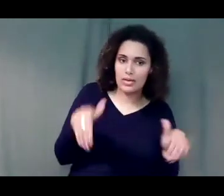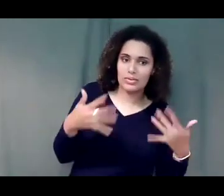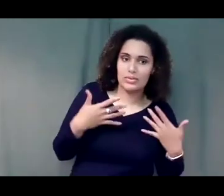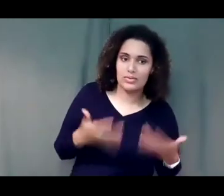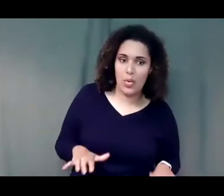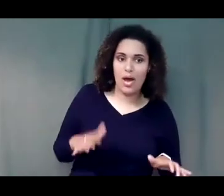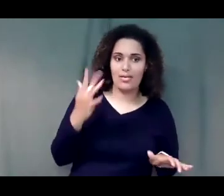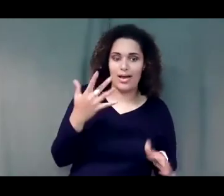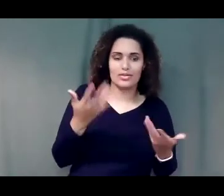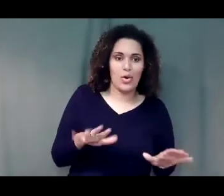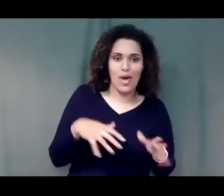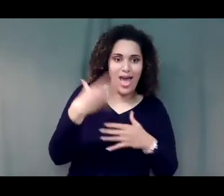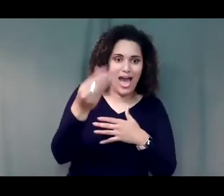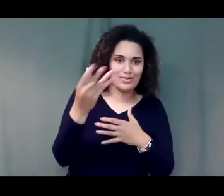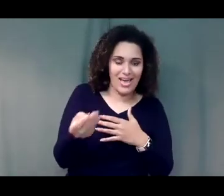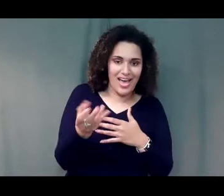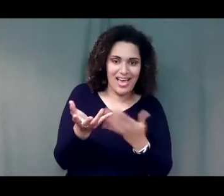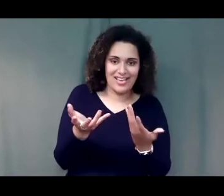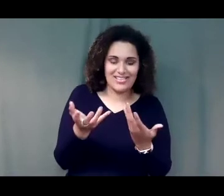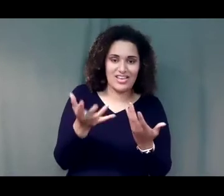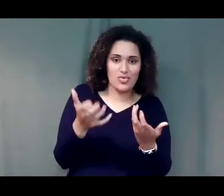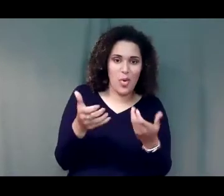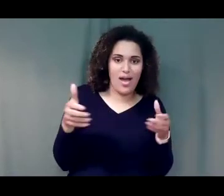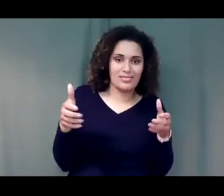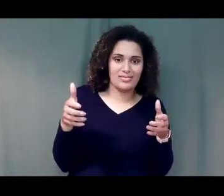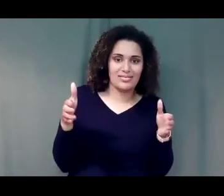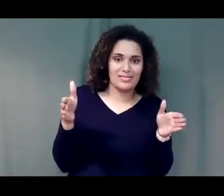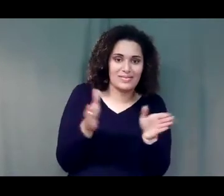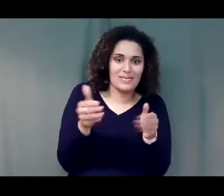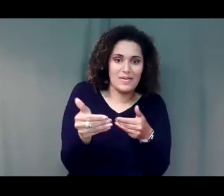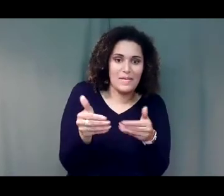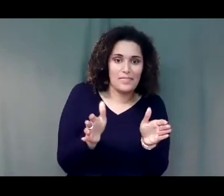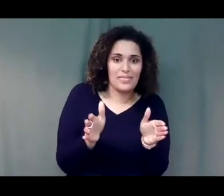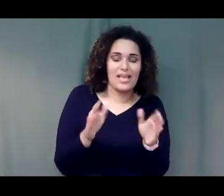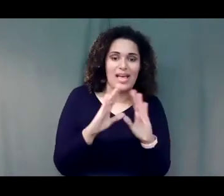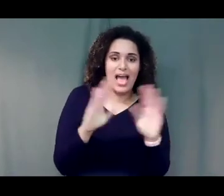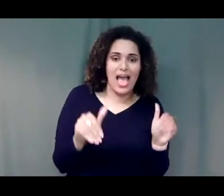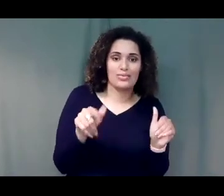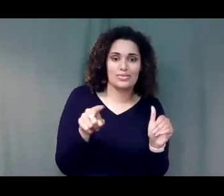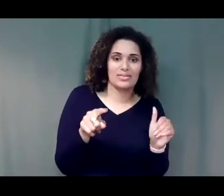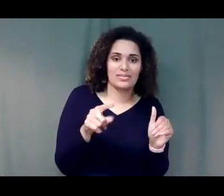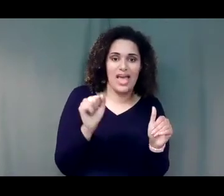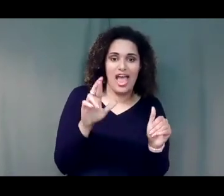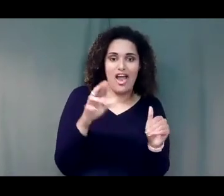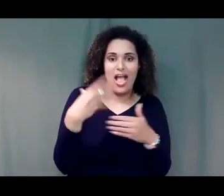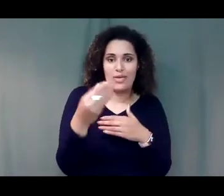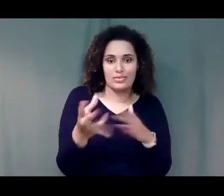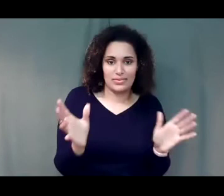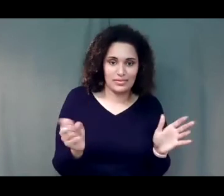any outside, because you're trying to build this really tight envelope and keep air, I guess. So